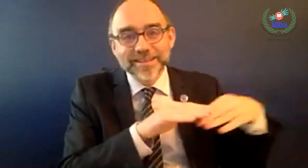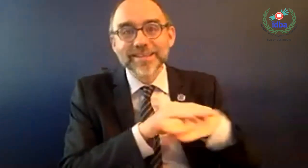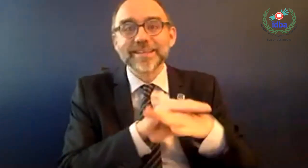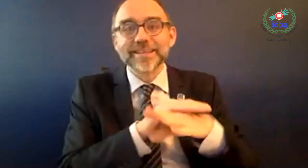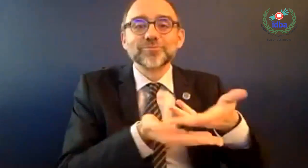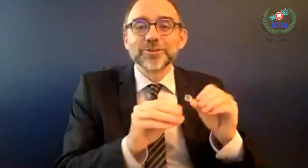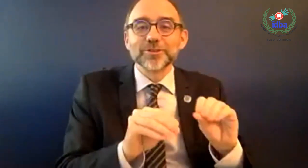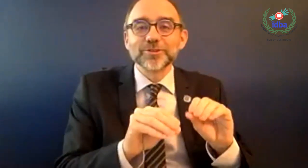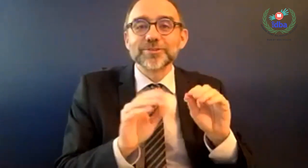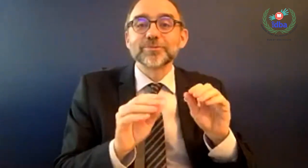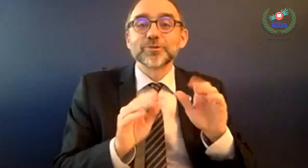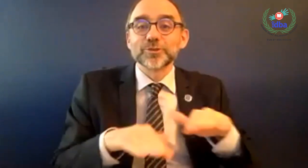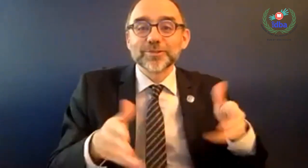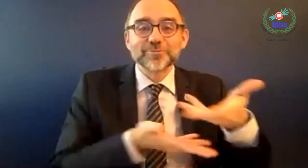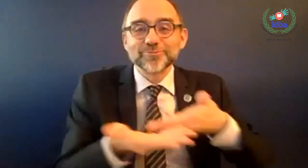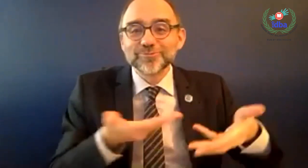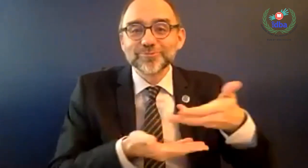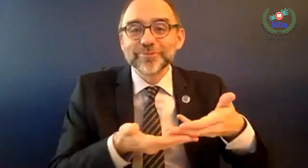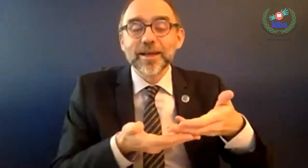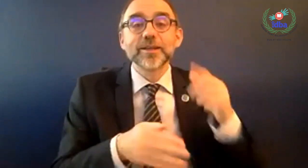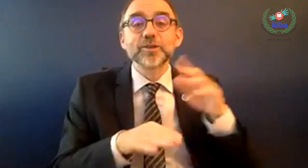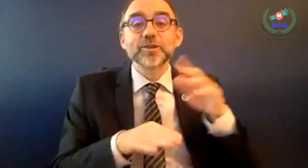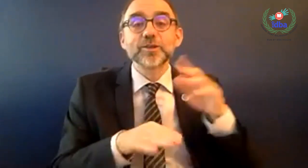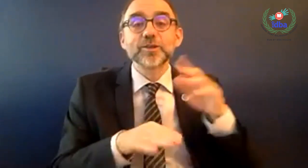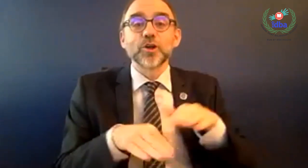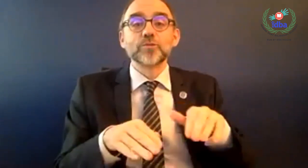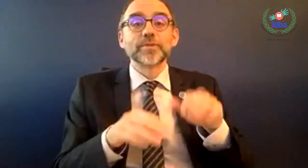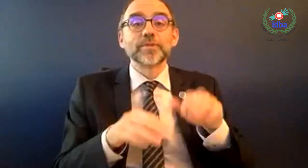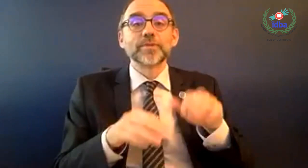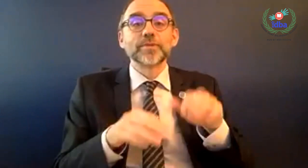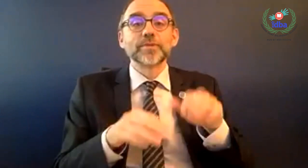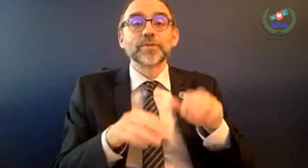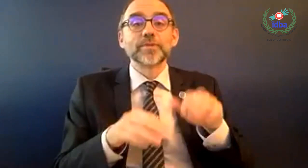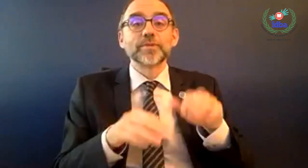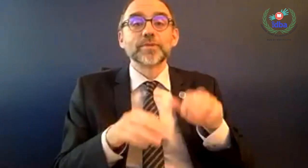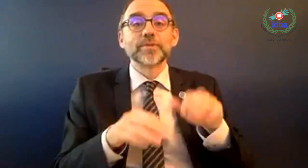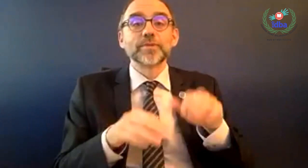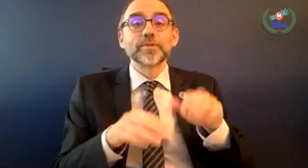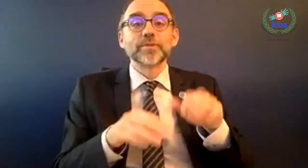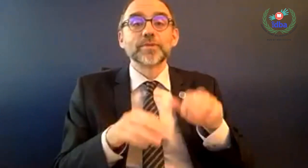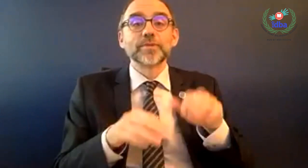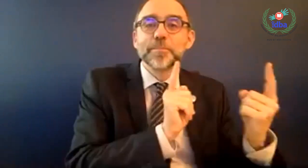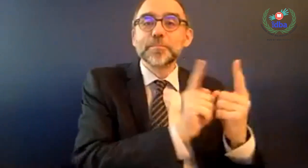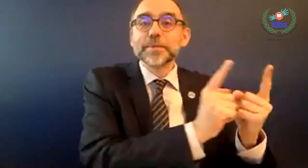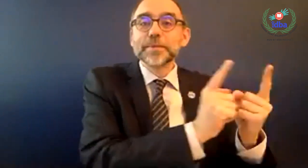they have close involvement with the deaf organizations also. The deaf local or state or central organizations